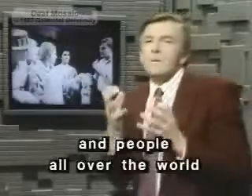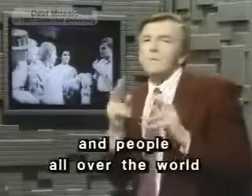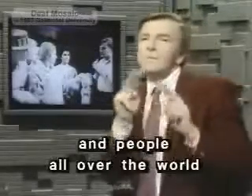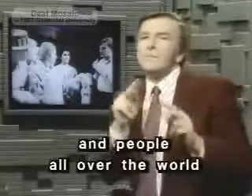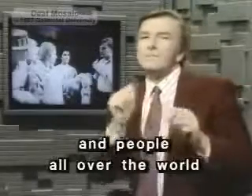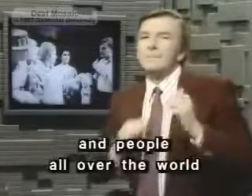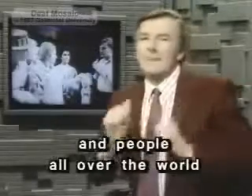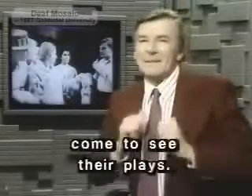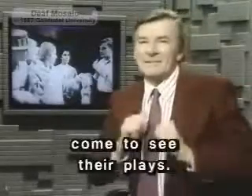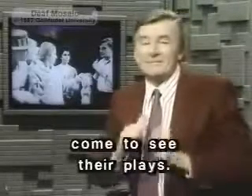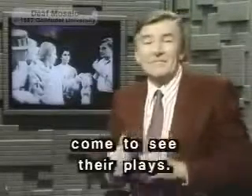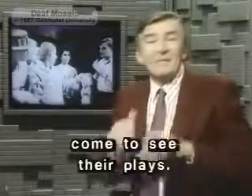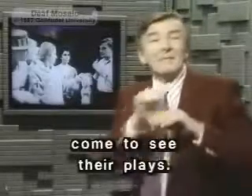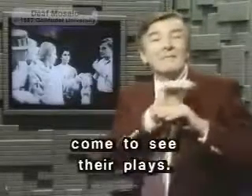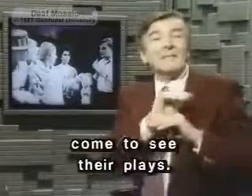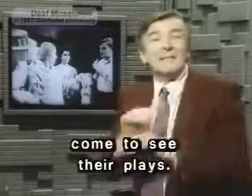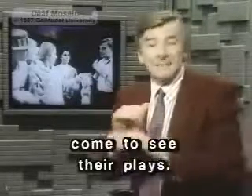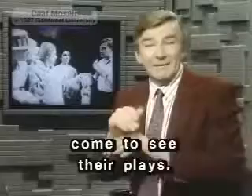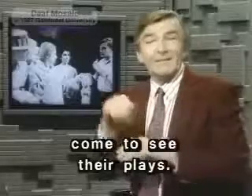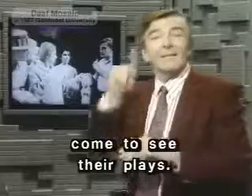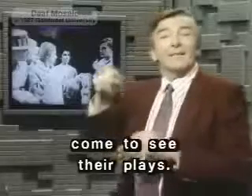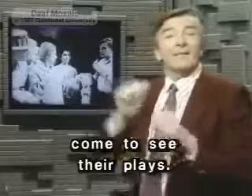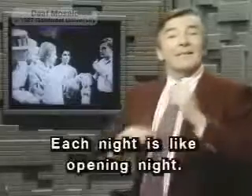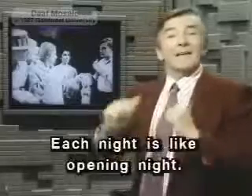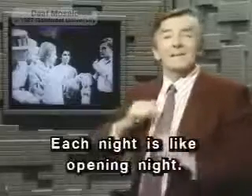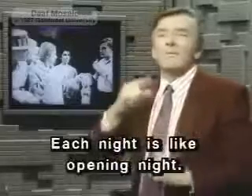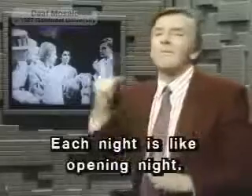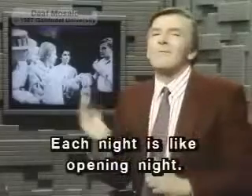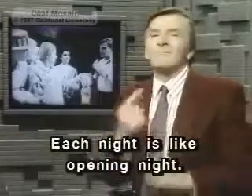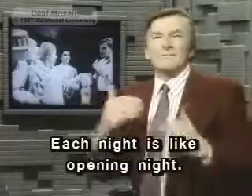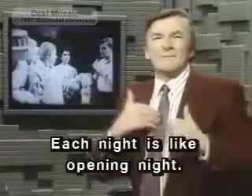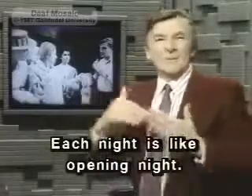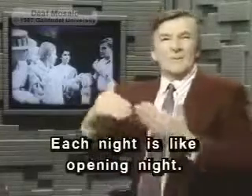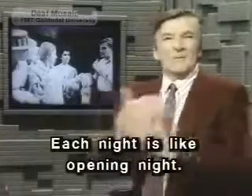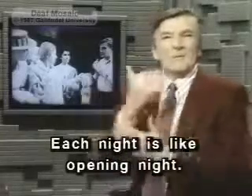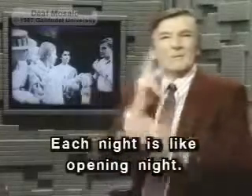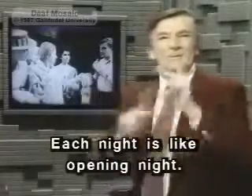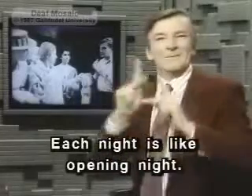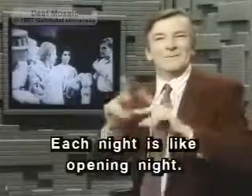over the world come to see their plays. Each night is like opening night.